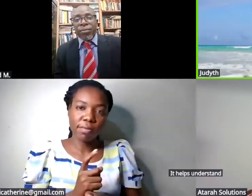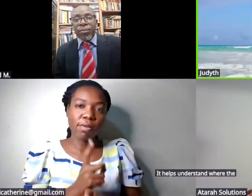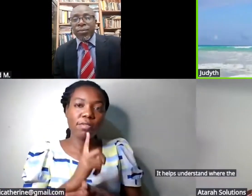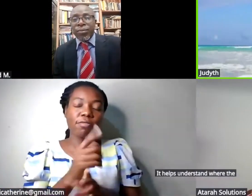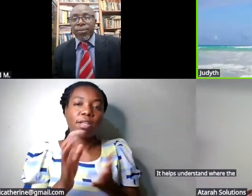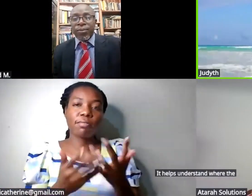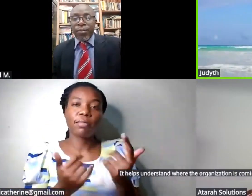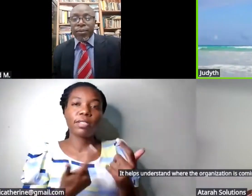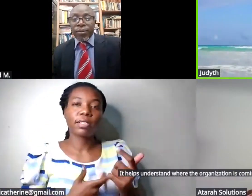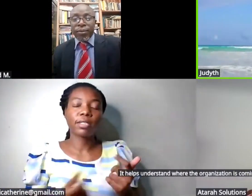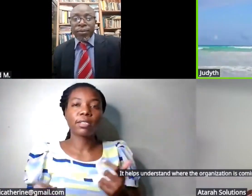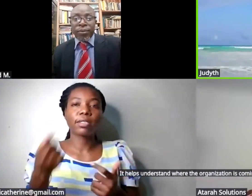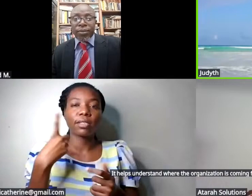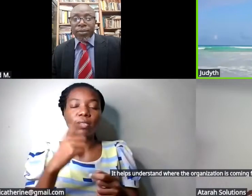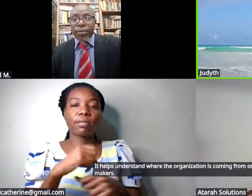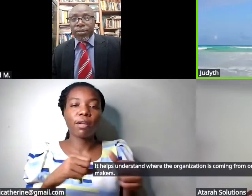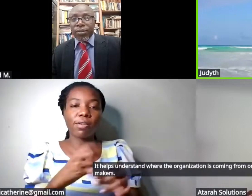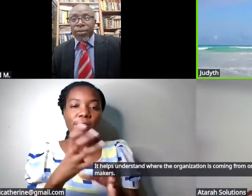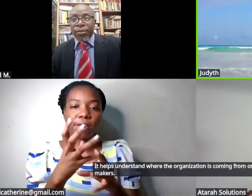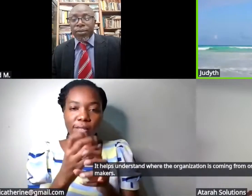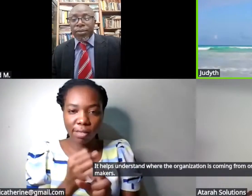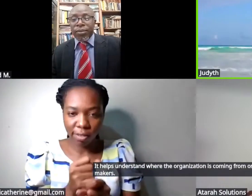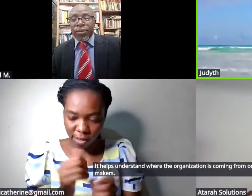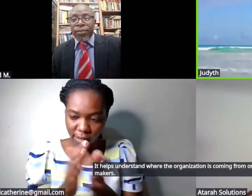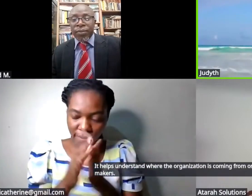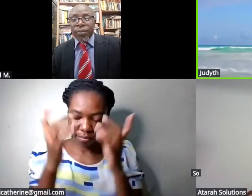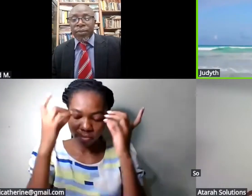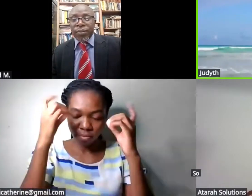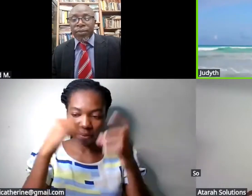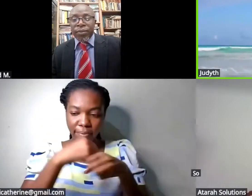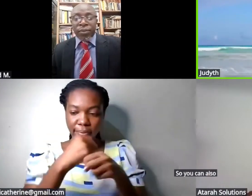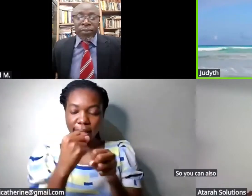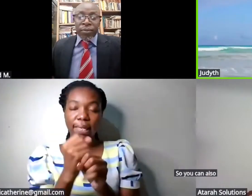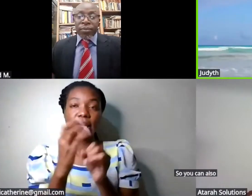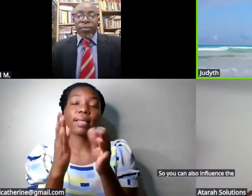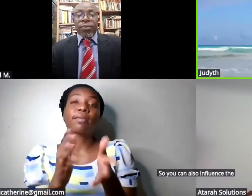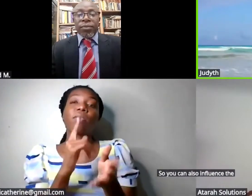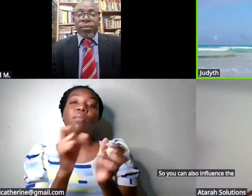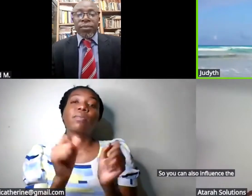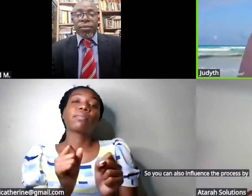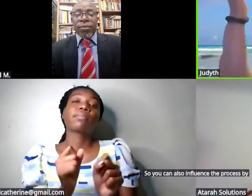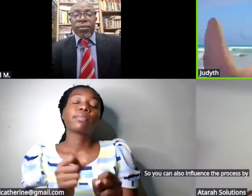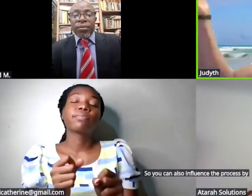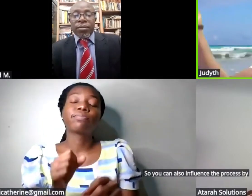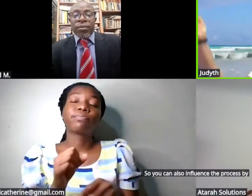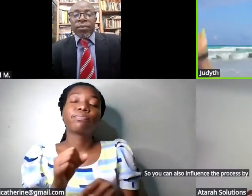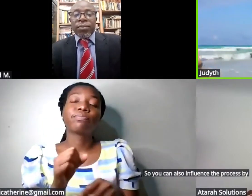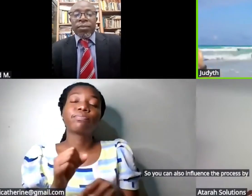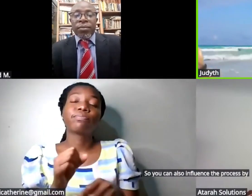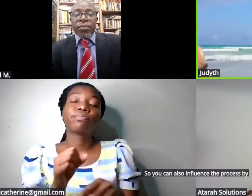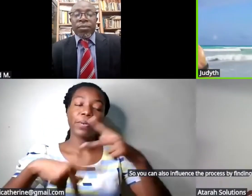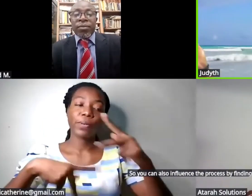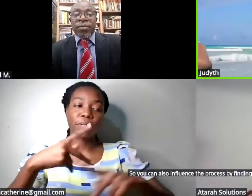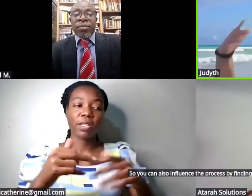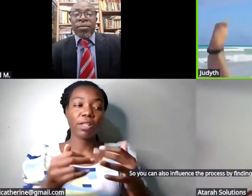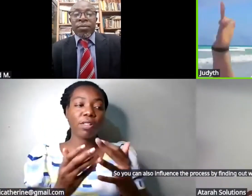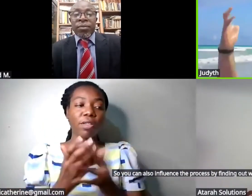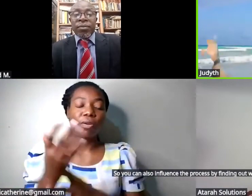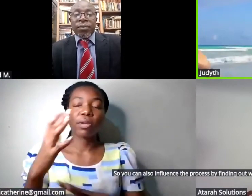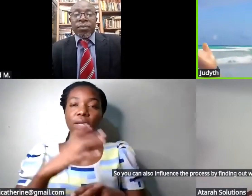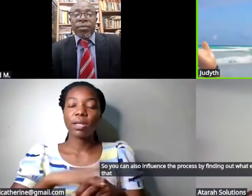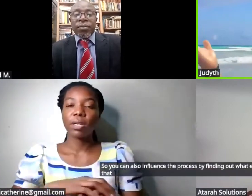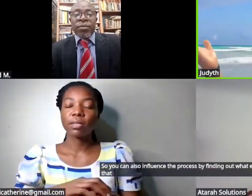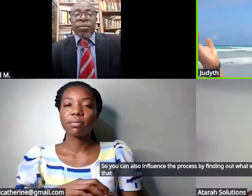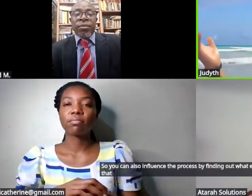from or the key decision makers. So you can also influence the process by finding out what else is available that might not cost